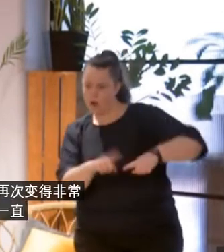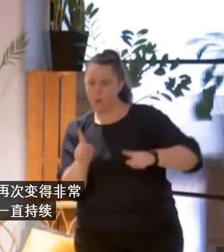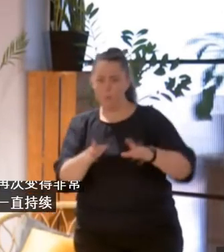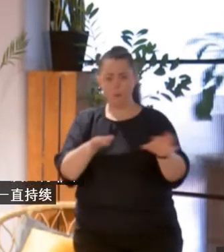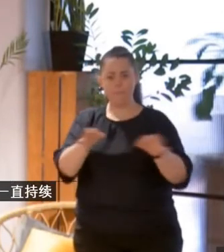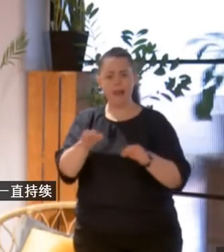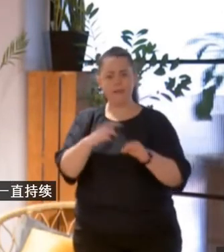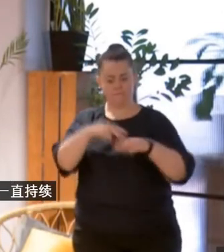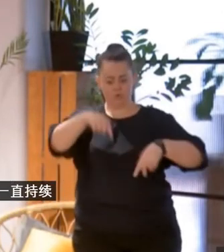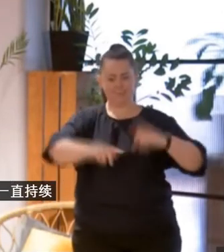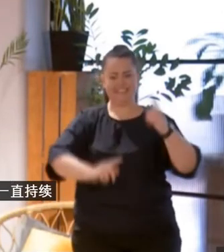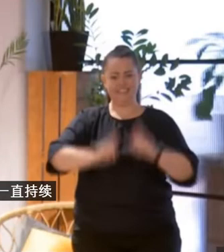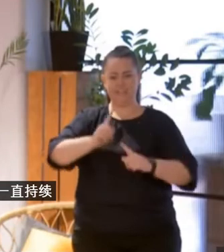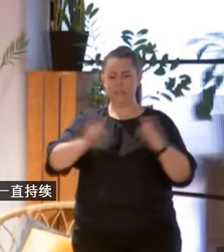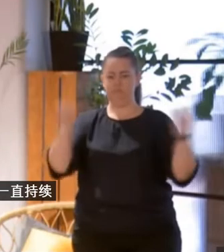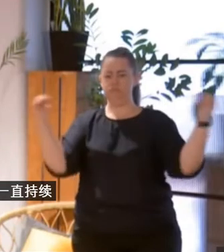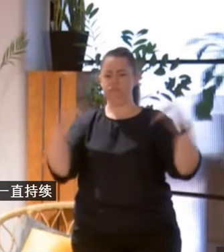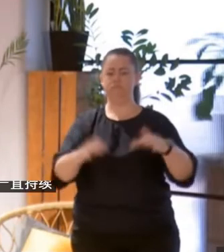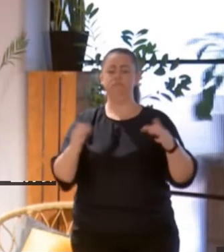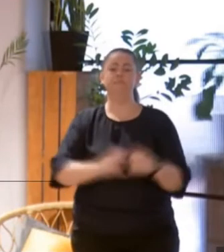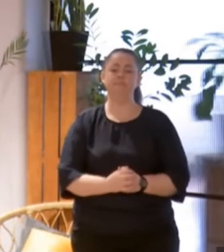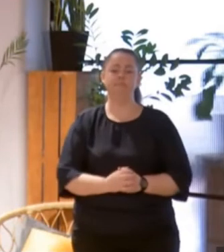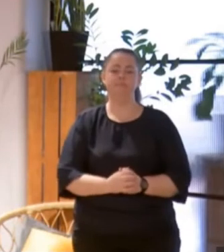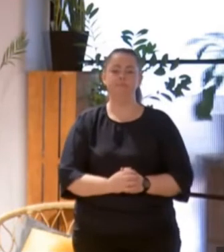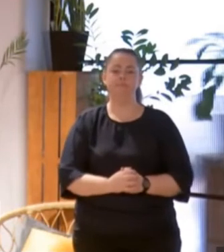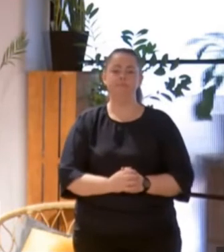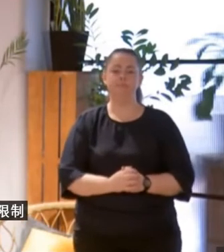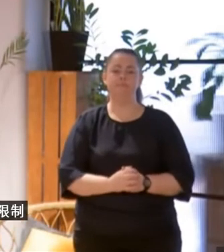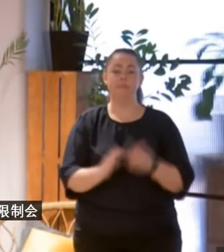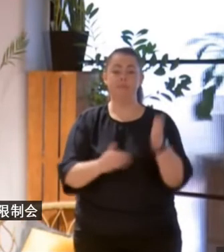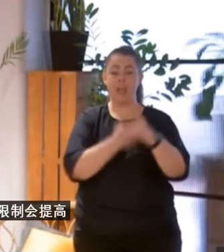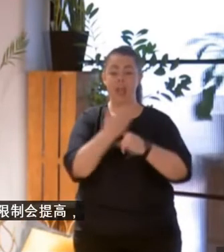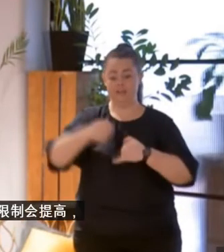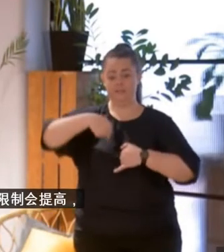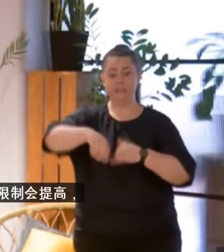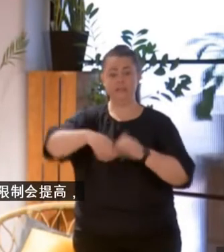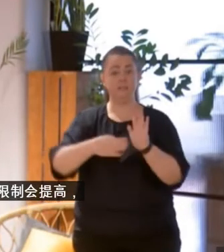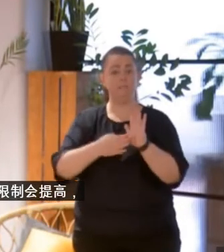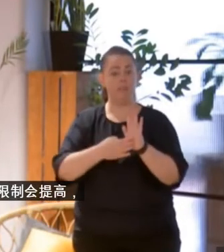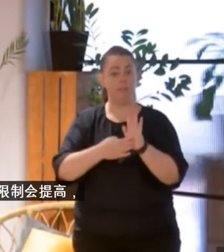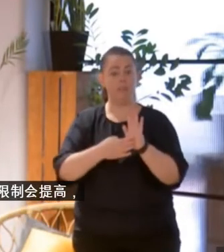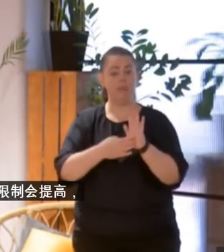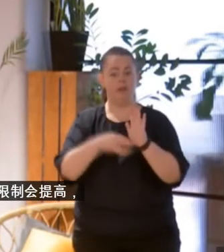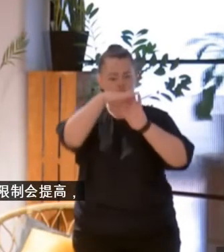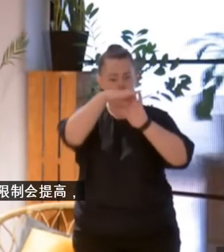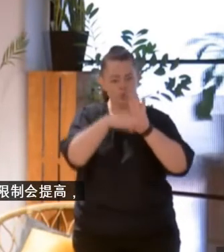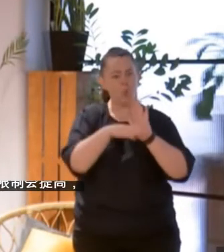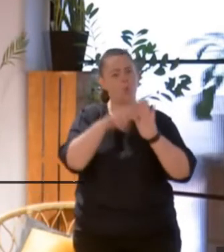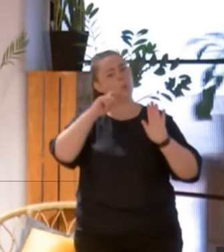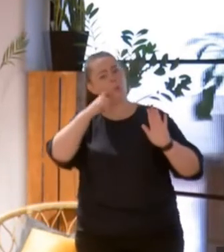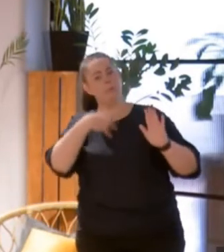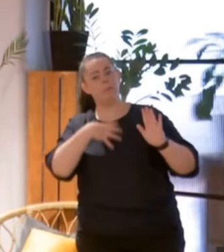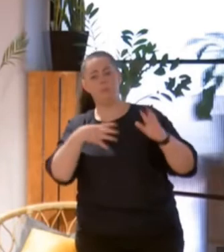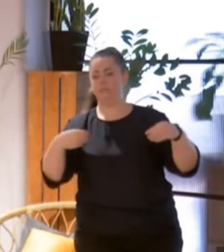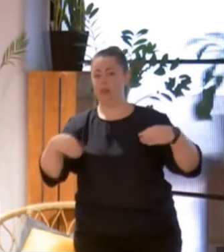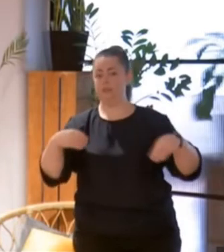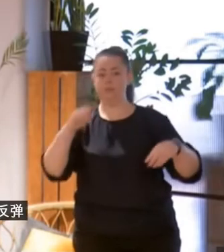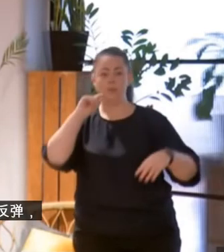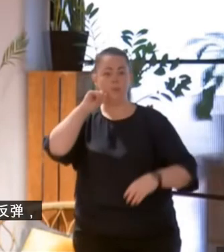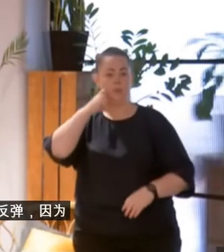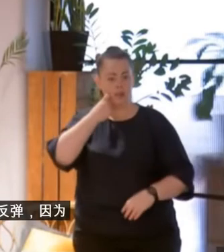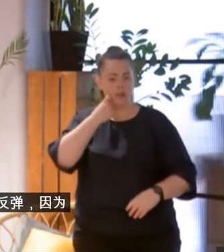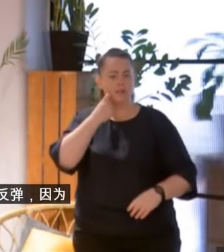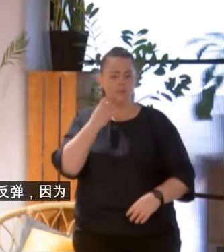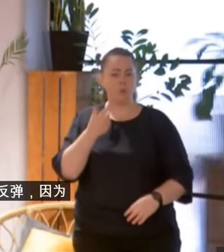through to the end of February, when restrictions are eased, when people come back to the city. We want to ensure that we bounce back